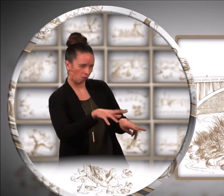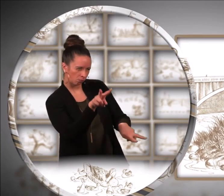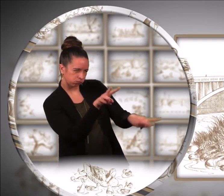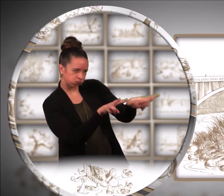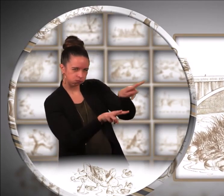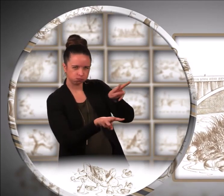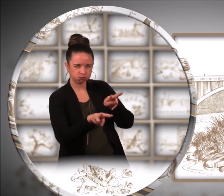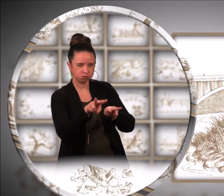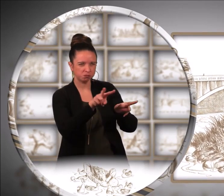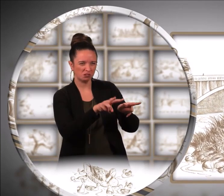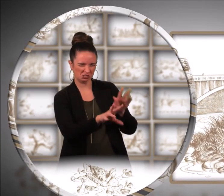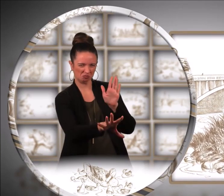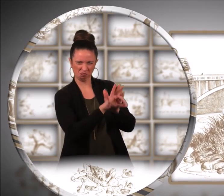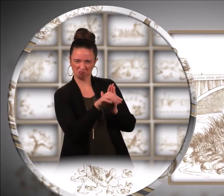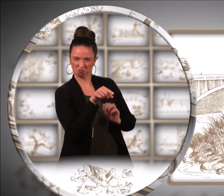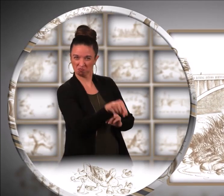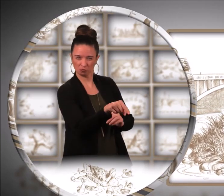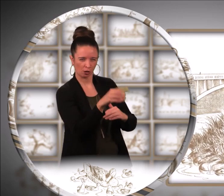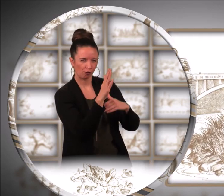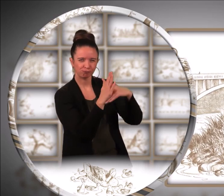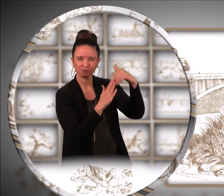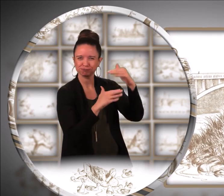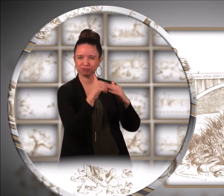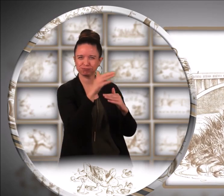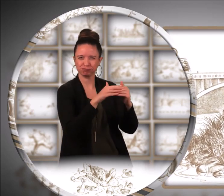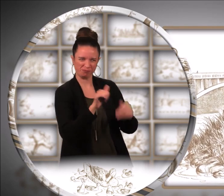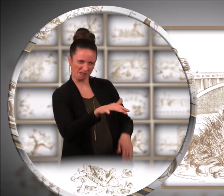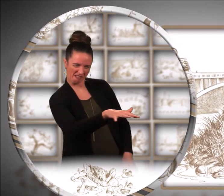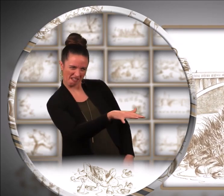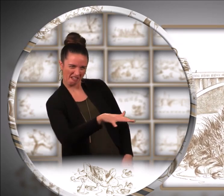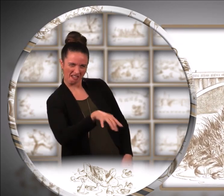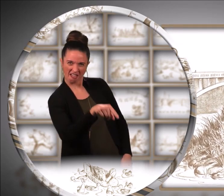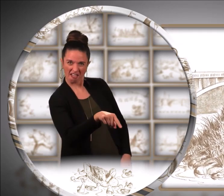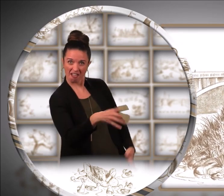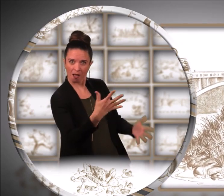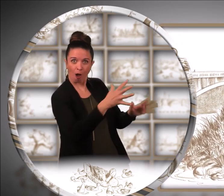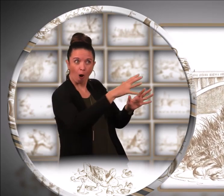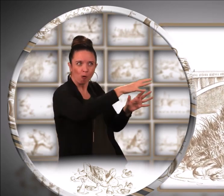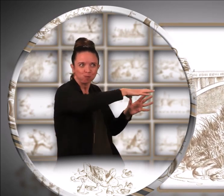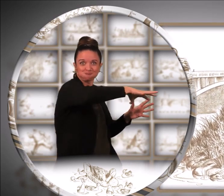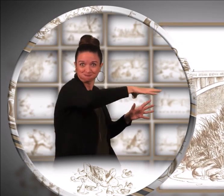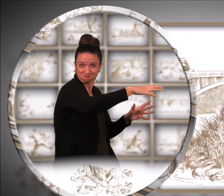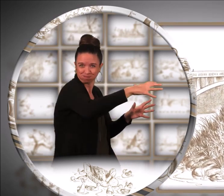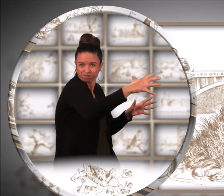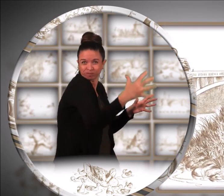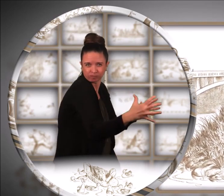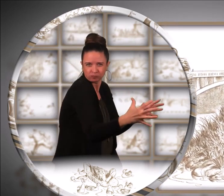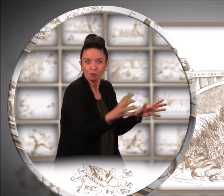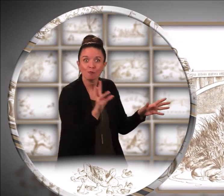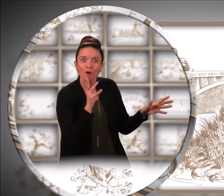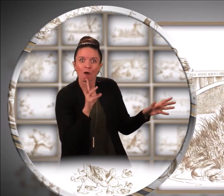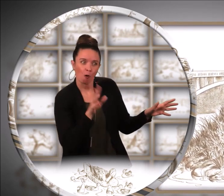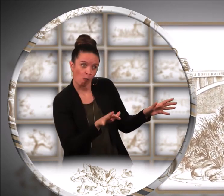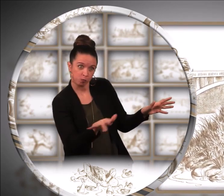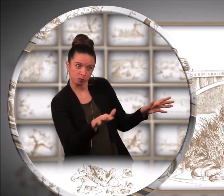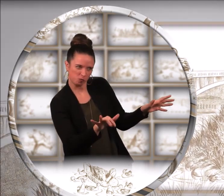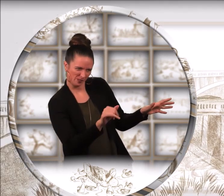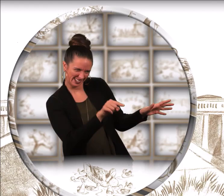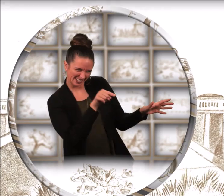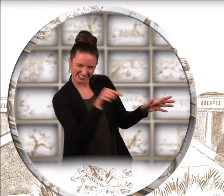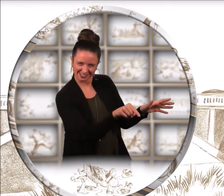So they chose a cozy spot among the bushes near the water and settled down to build their